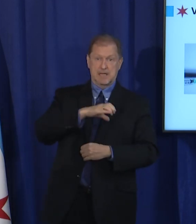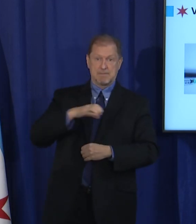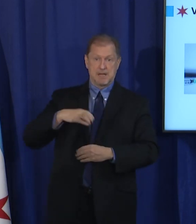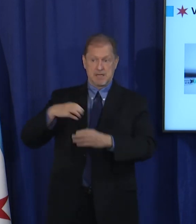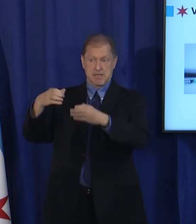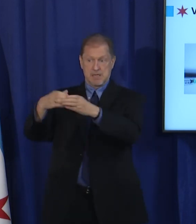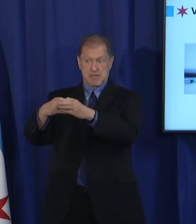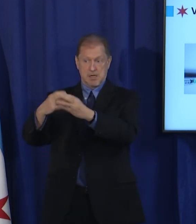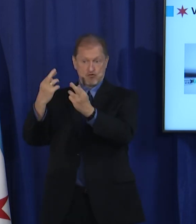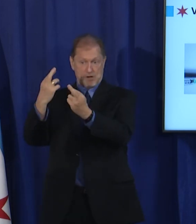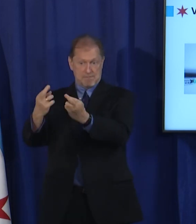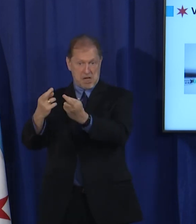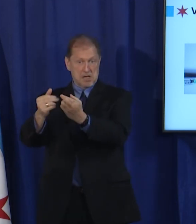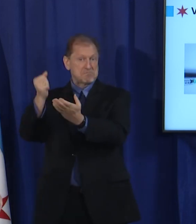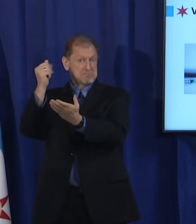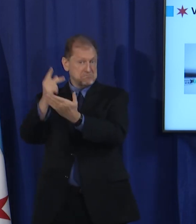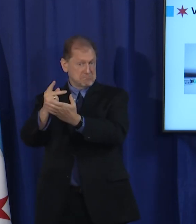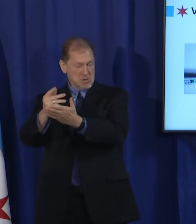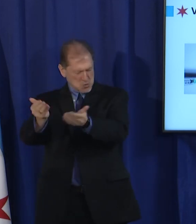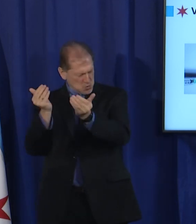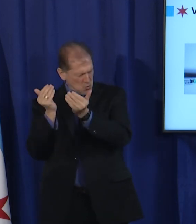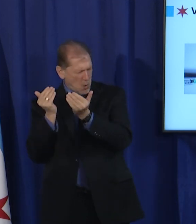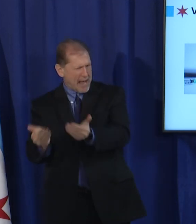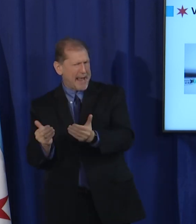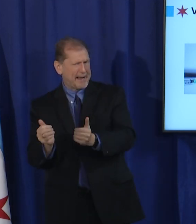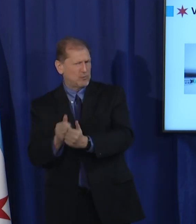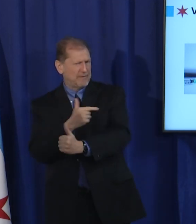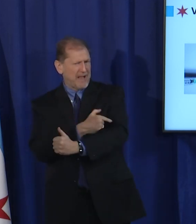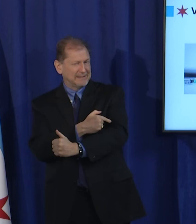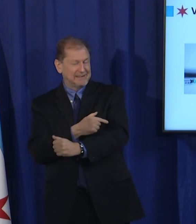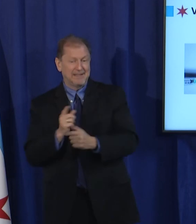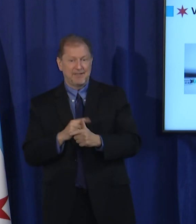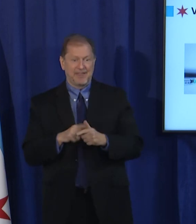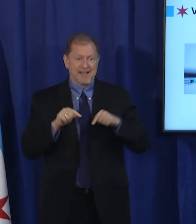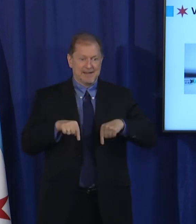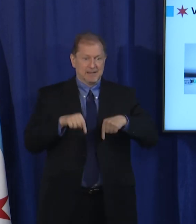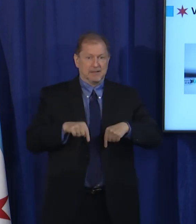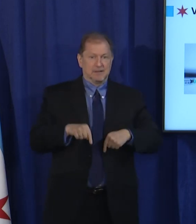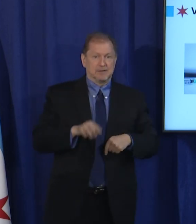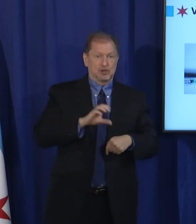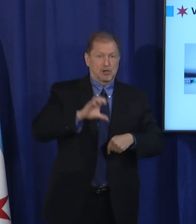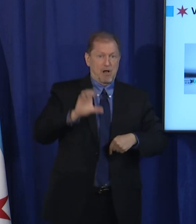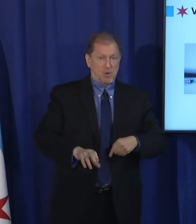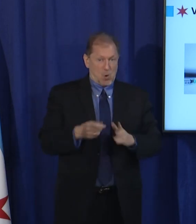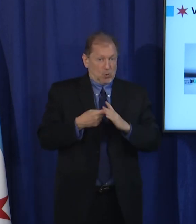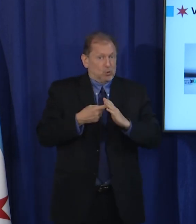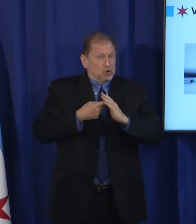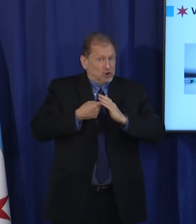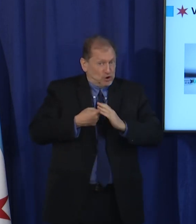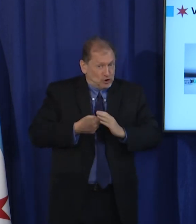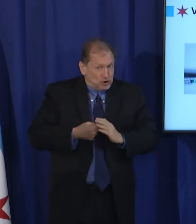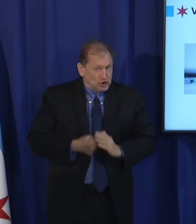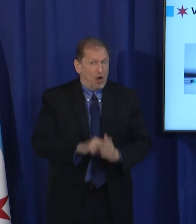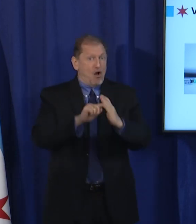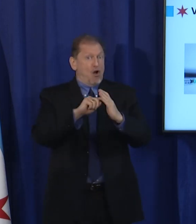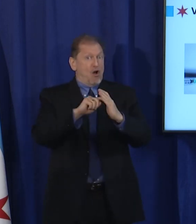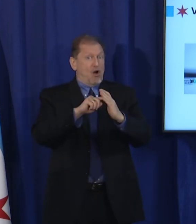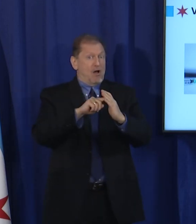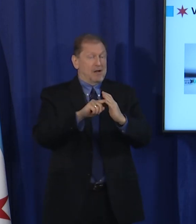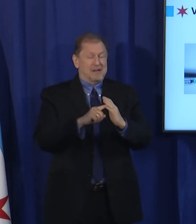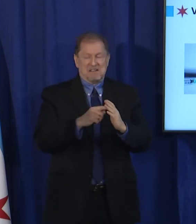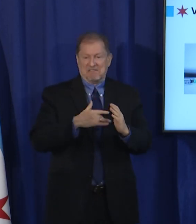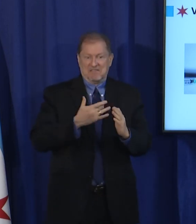makes the recommendation to begin vaccinating, we could be vaccinating here in the city of Chicago